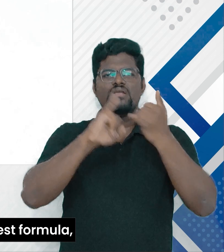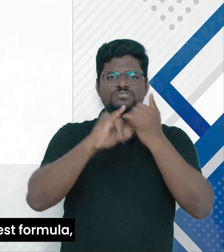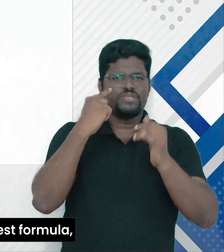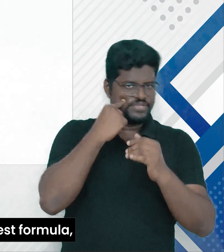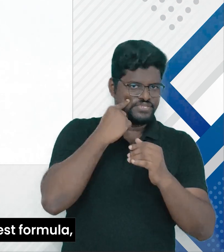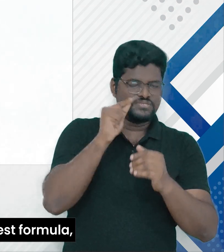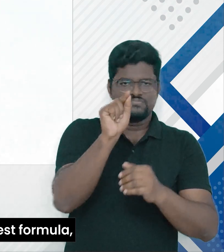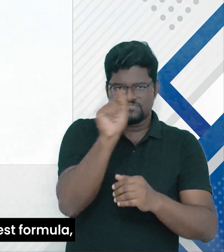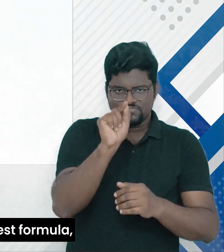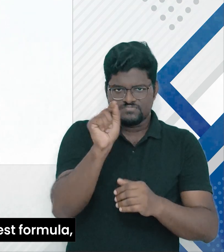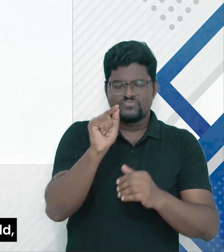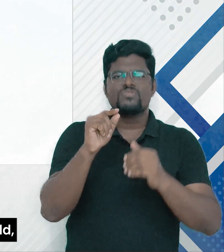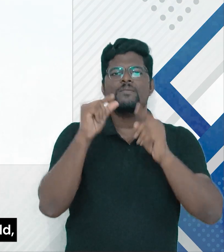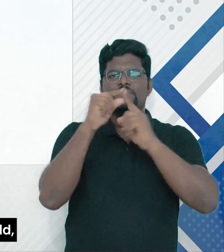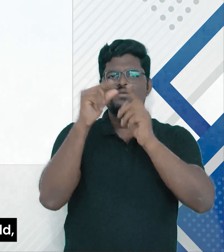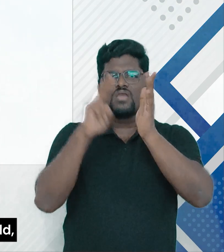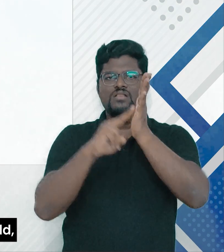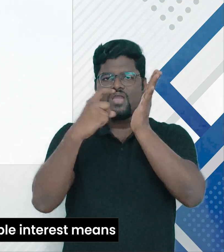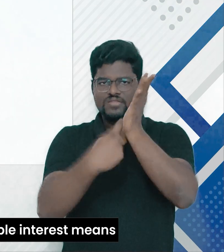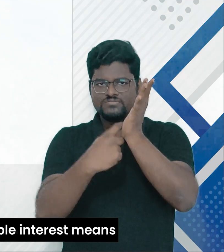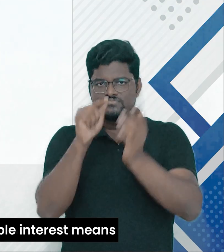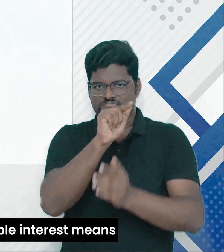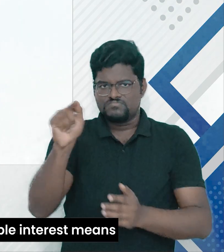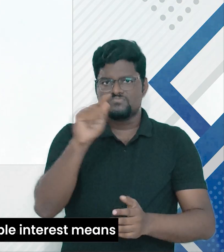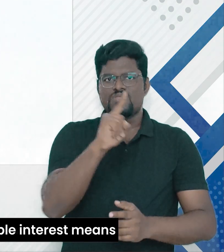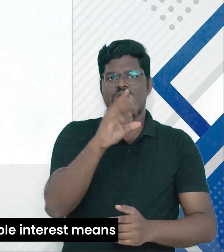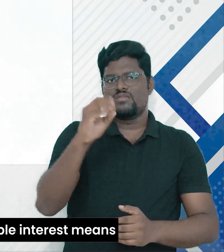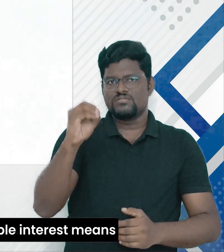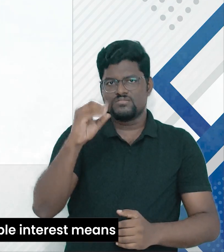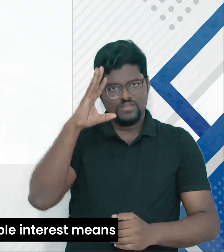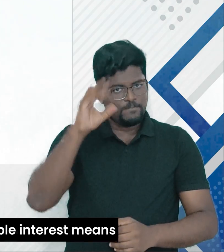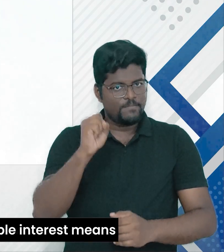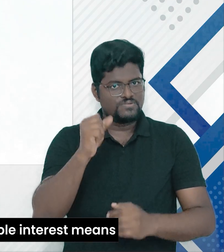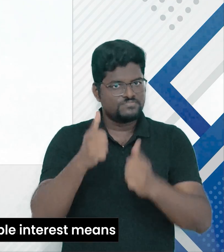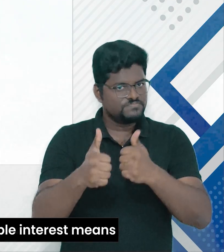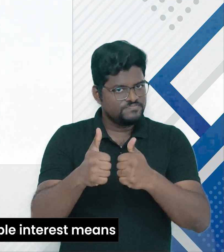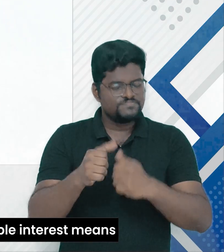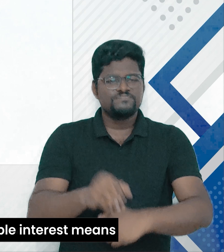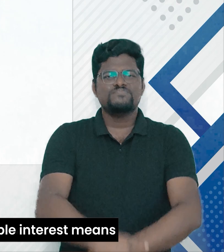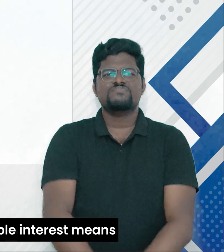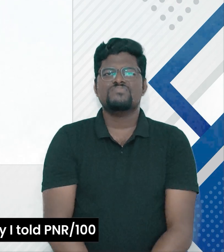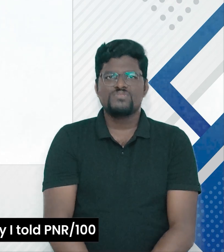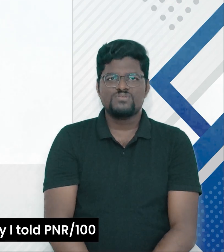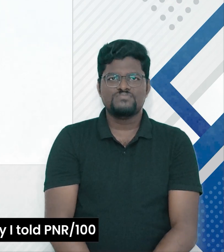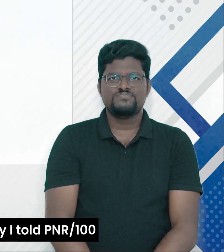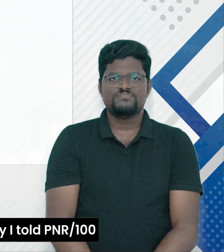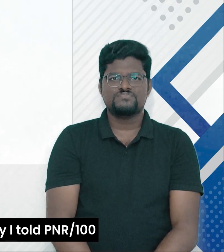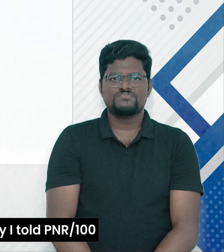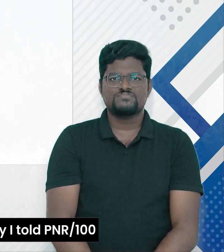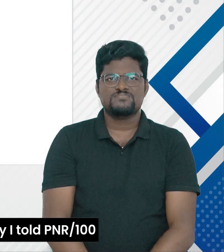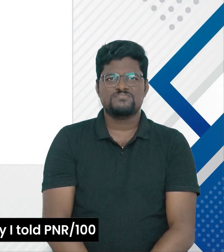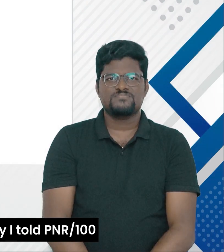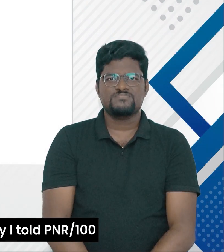formula. Find the simple interest formula. Already I told you need to calculate the simple interest means. What formula?